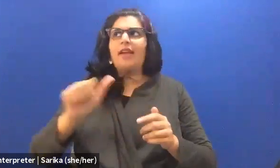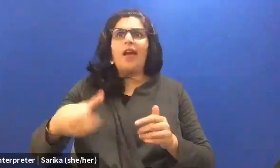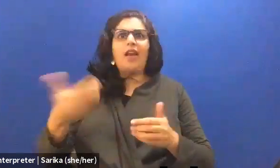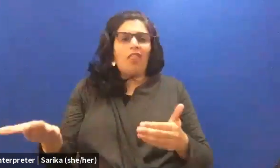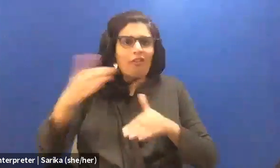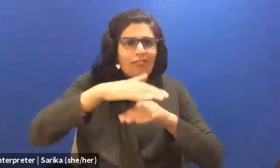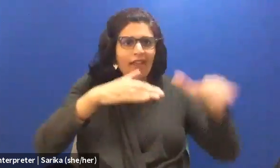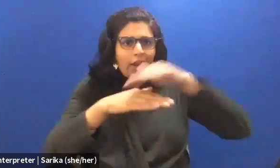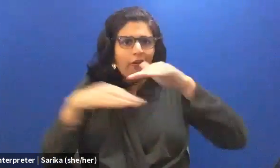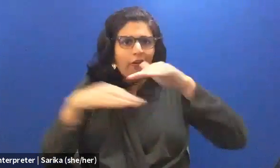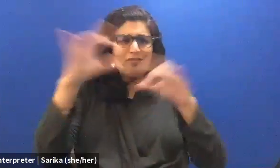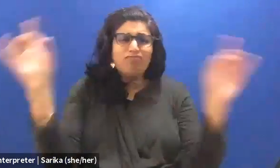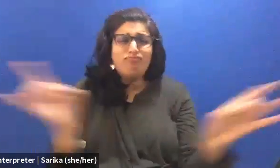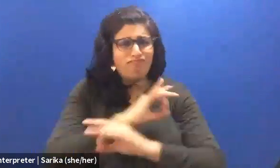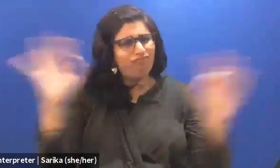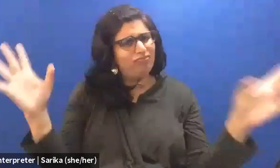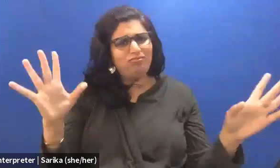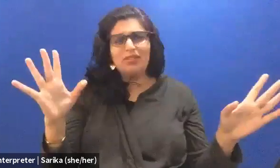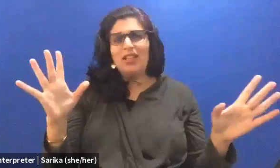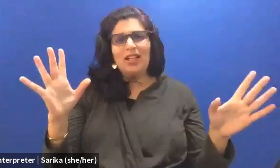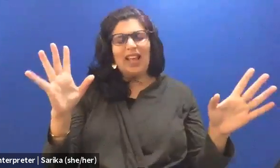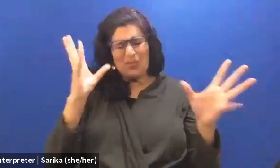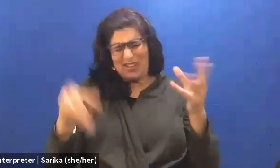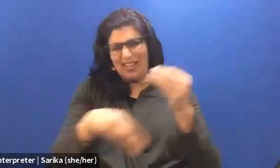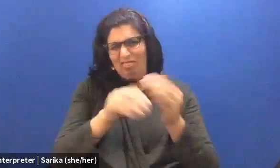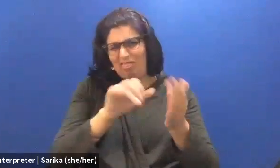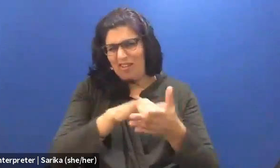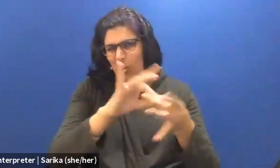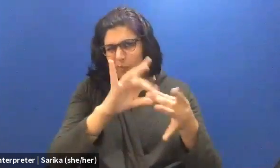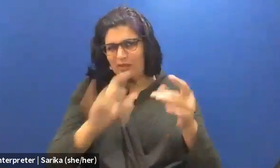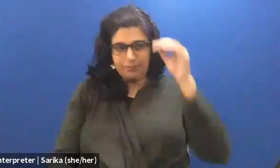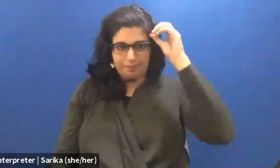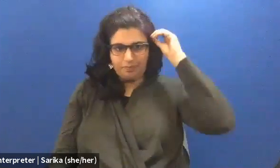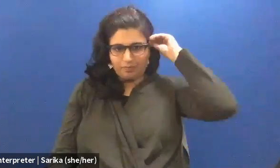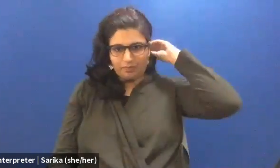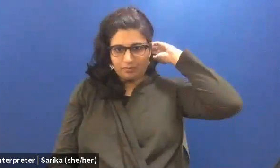layer to it. And it's really awful. Sorry, just wanted to add that.